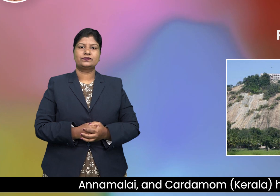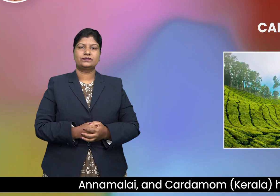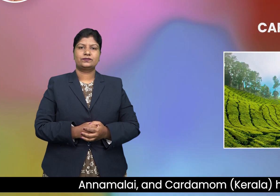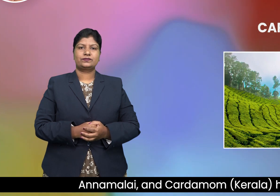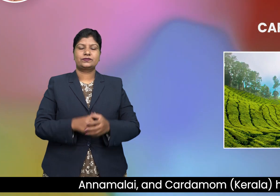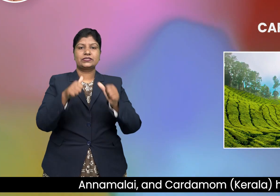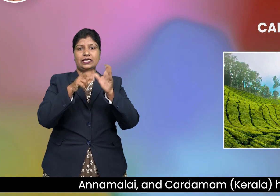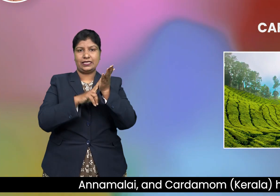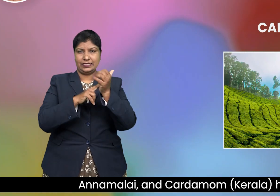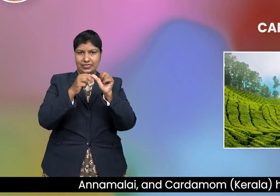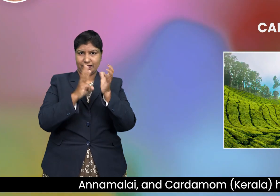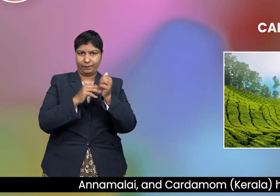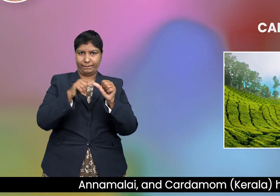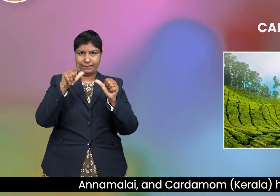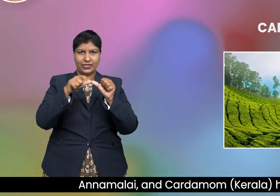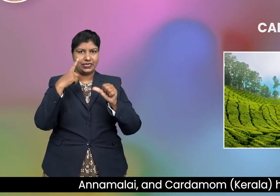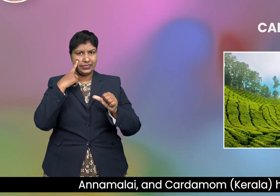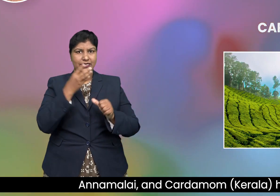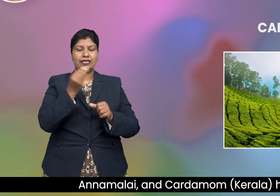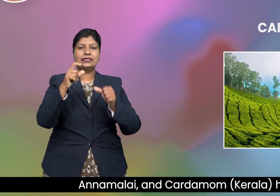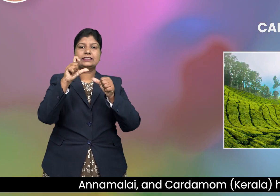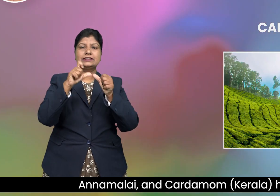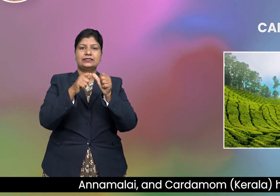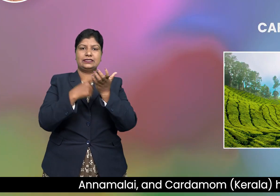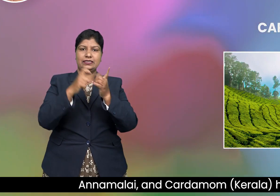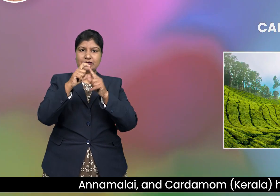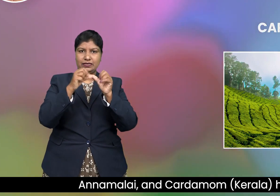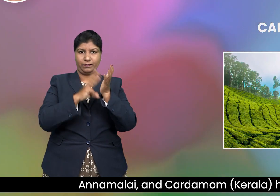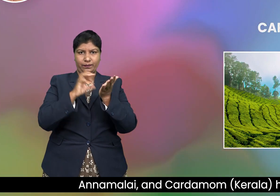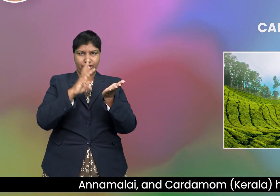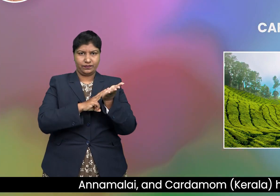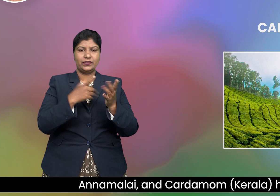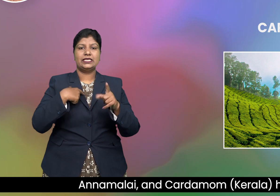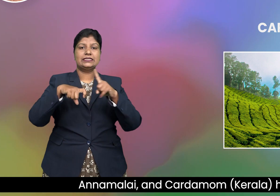Annamalai and Cardamom Kerala hills Kerala